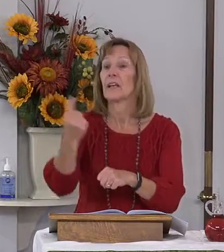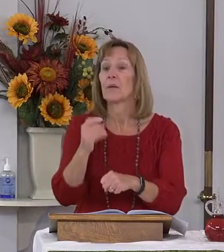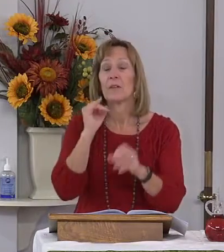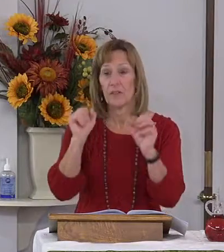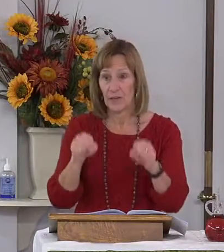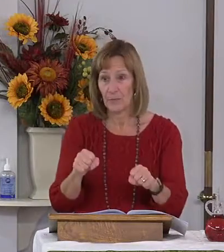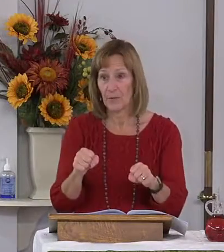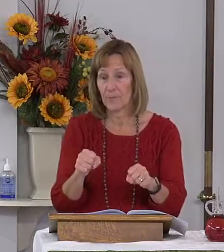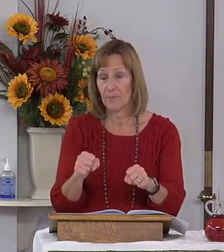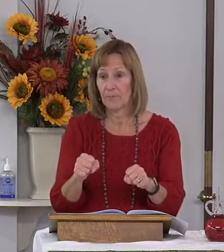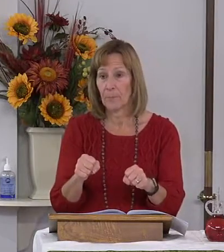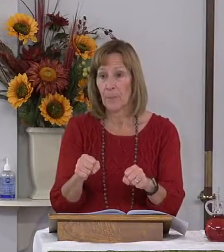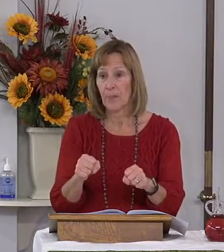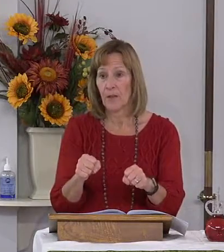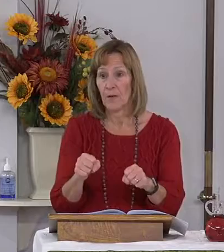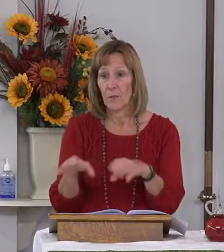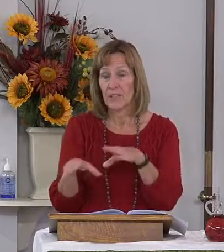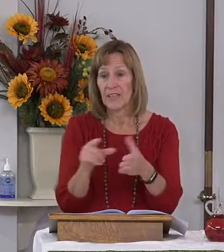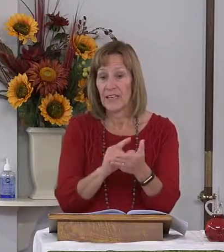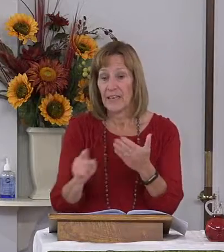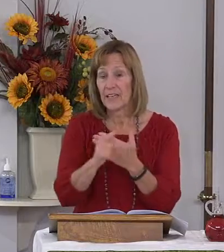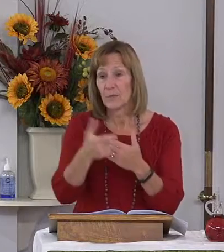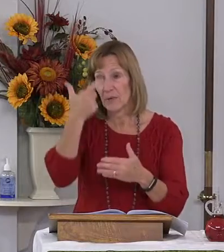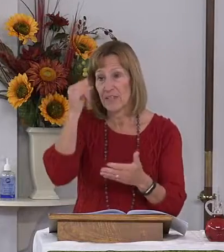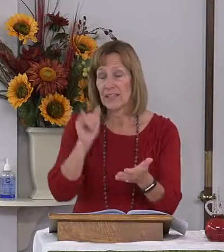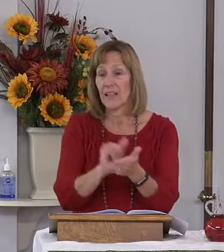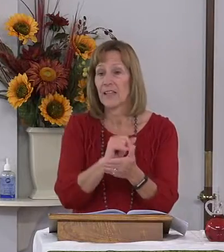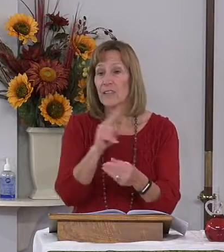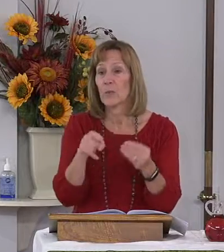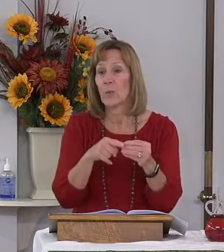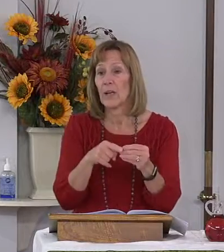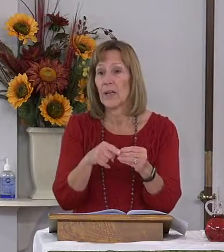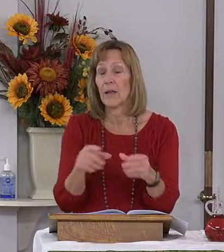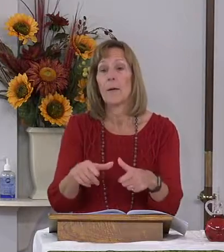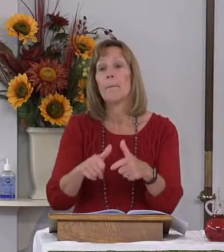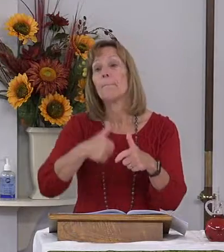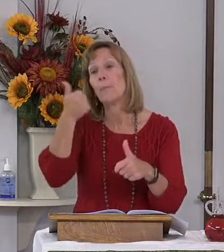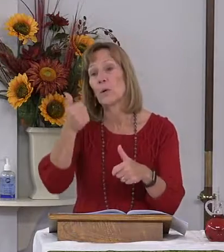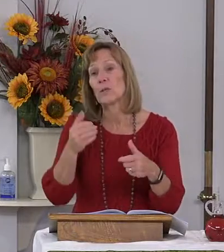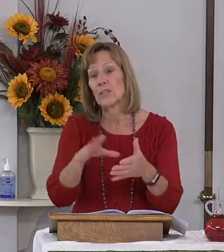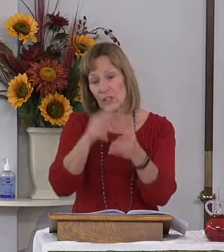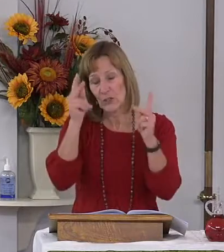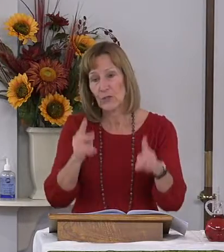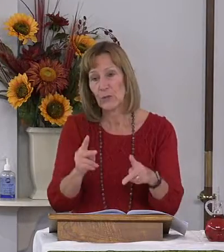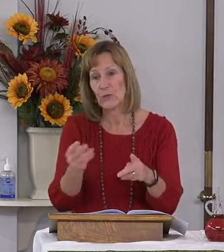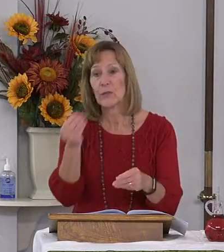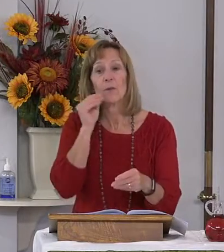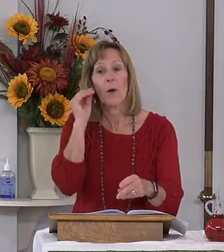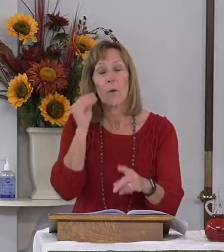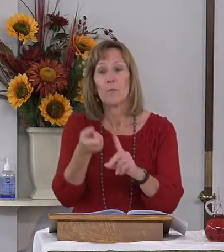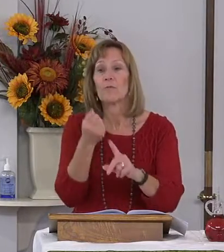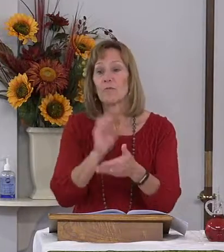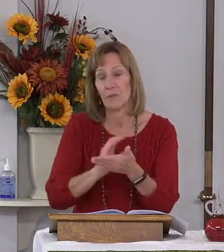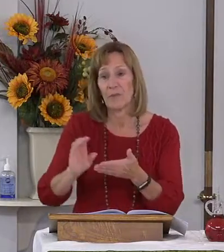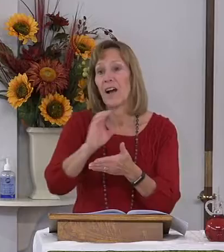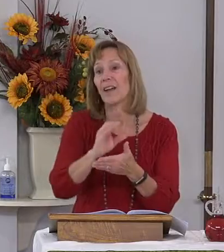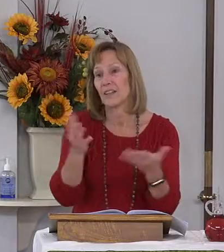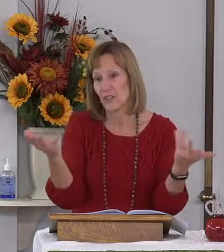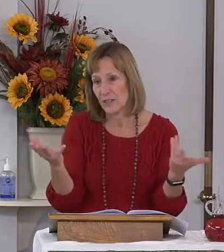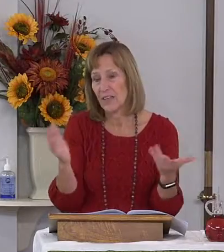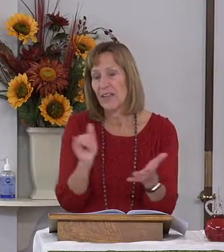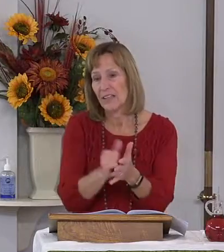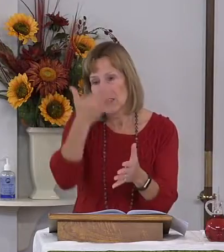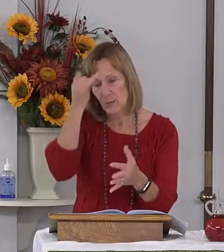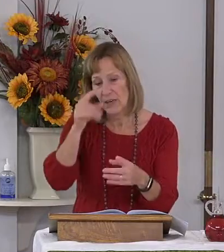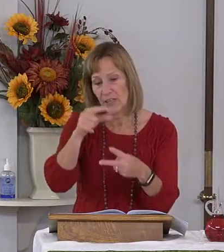you're able. We did it next week because that's when a majority of students are home from college. So that's how we ended up